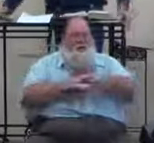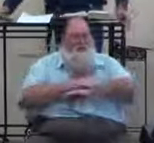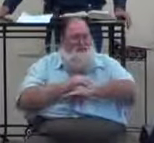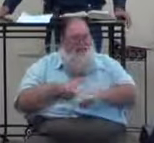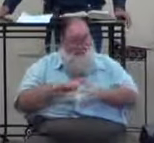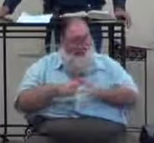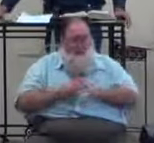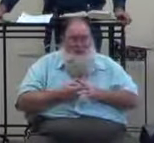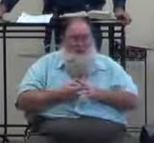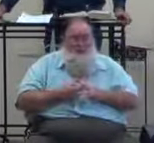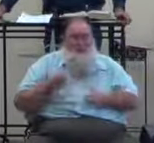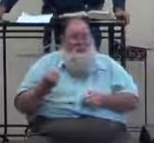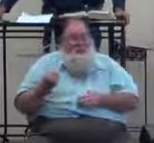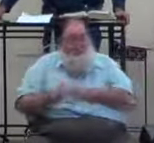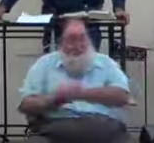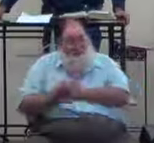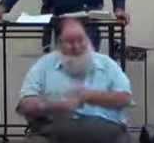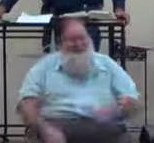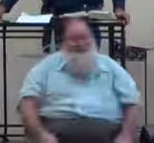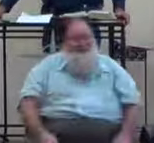I promise you that.